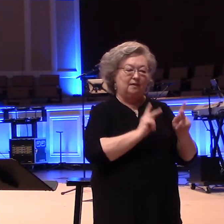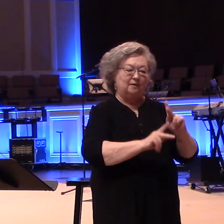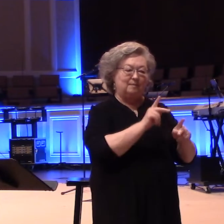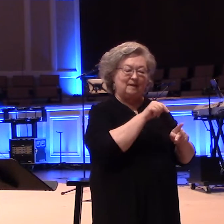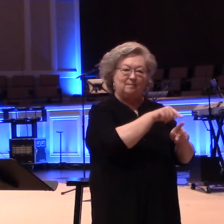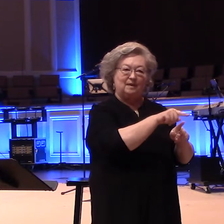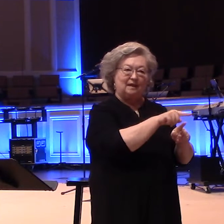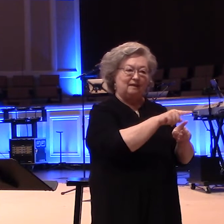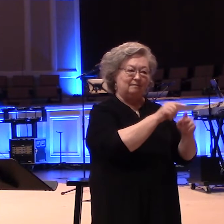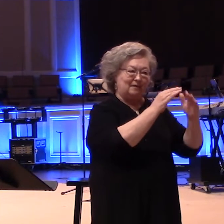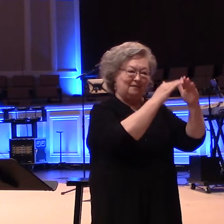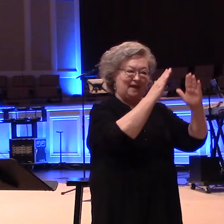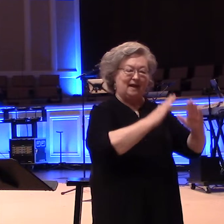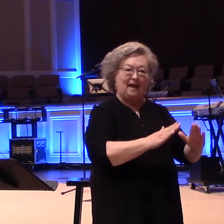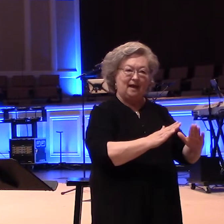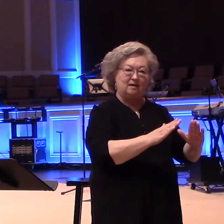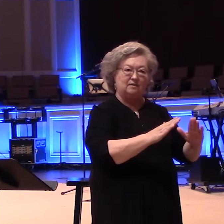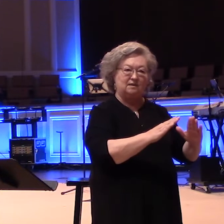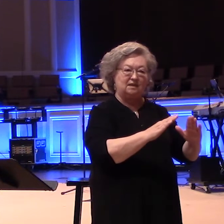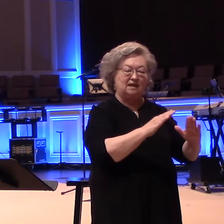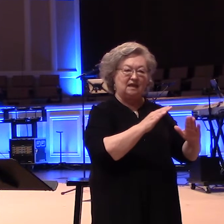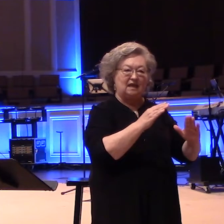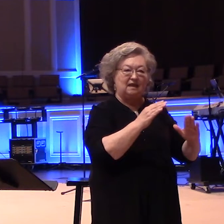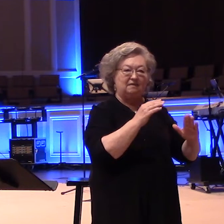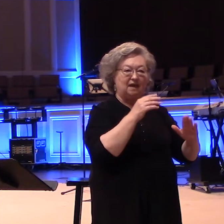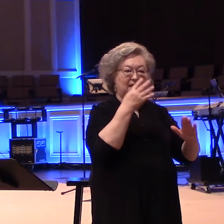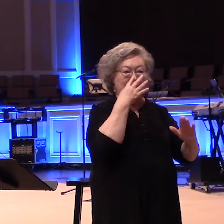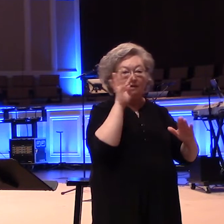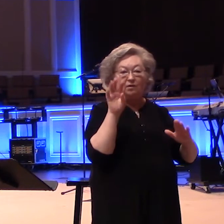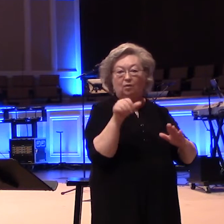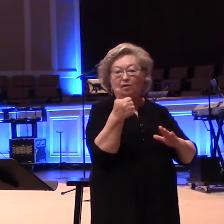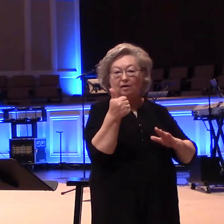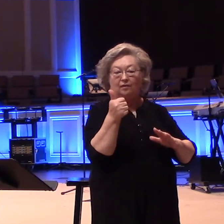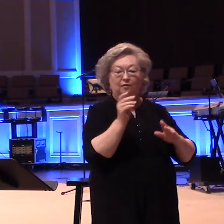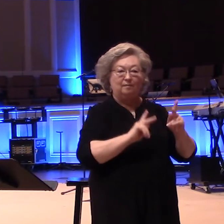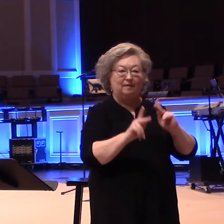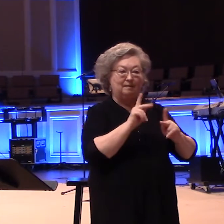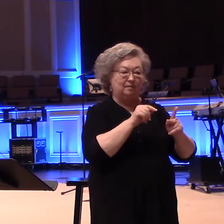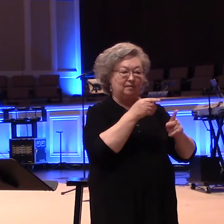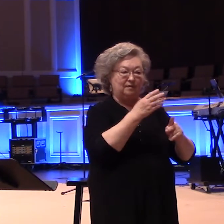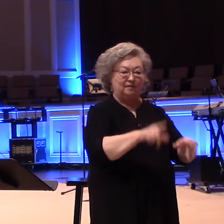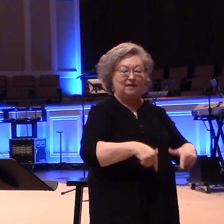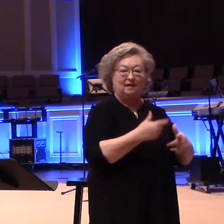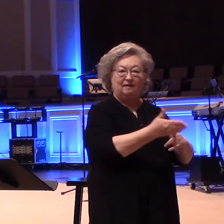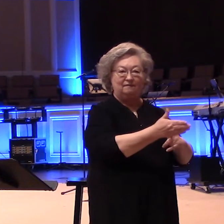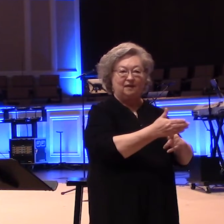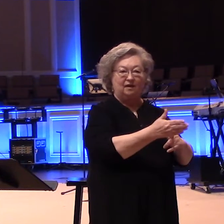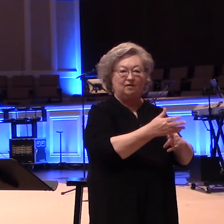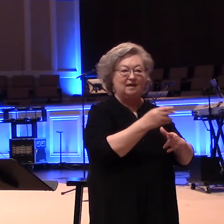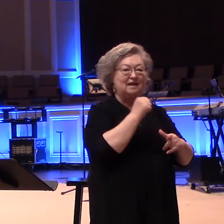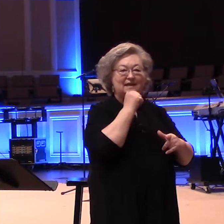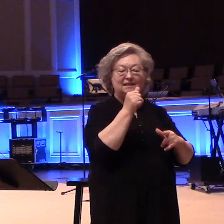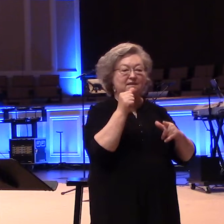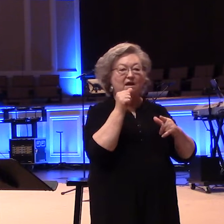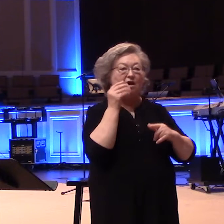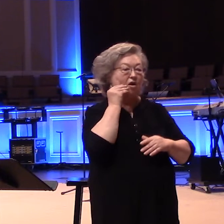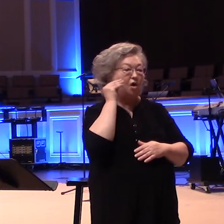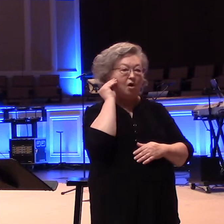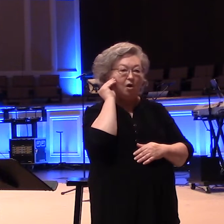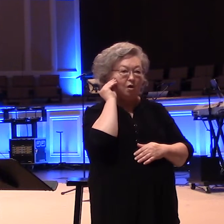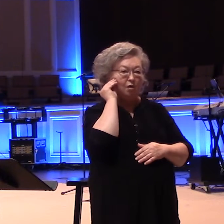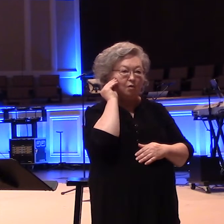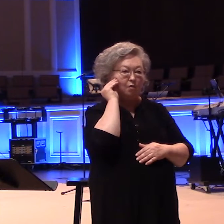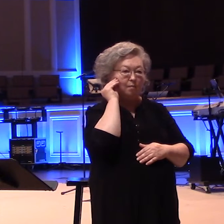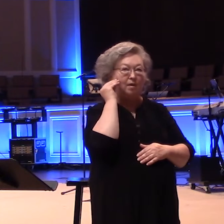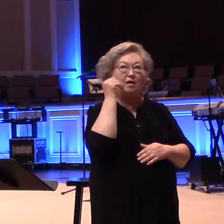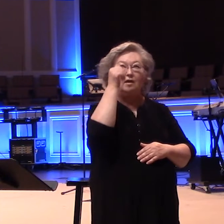home. It's really more like a penitentiary or an insane asylum. But it's not home. And so God calls